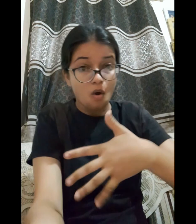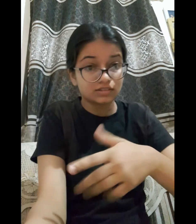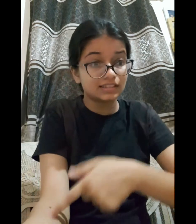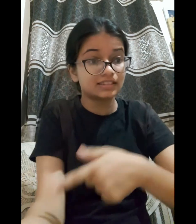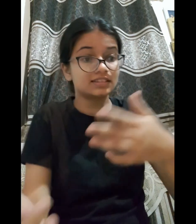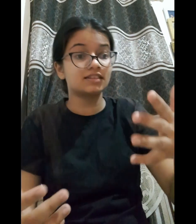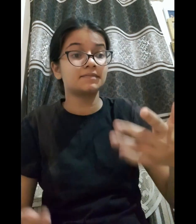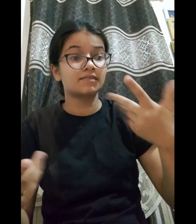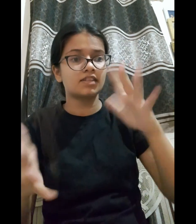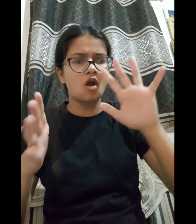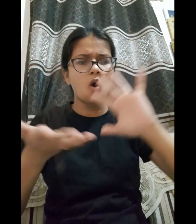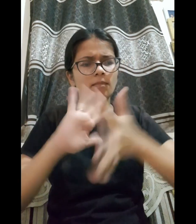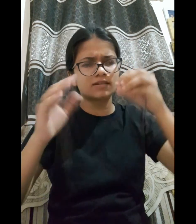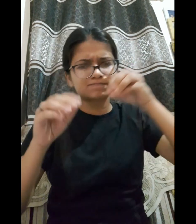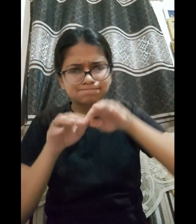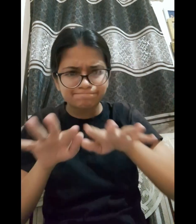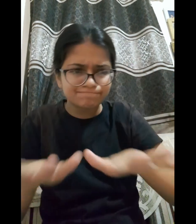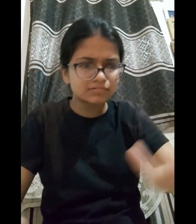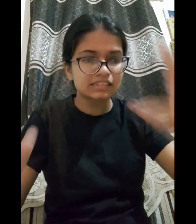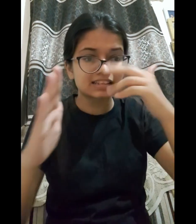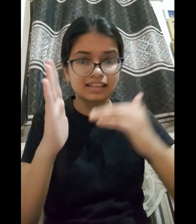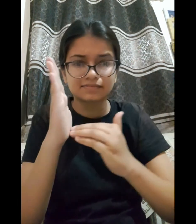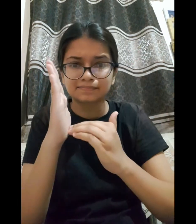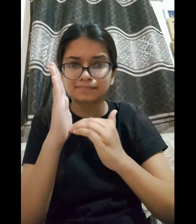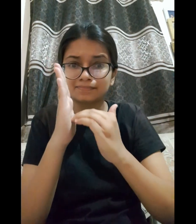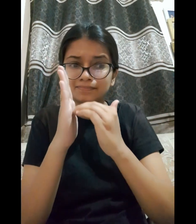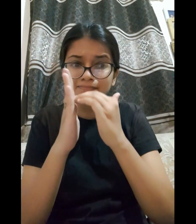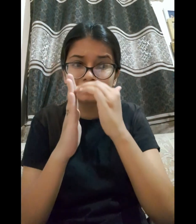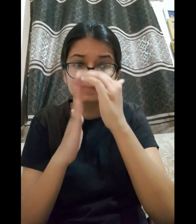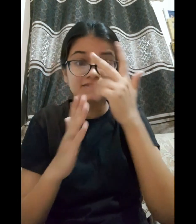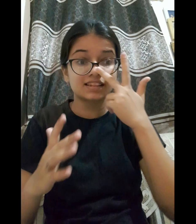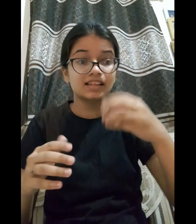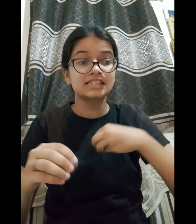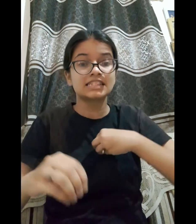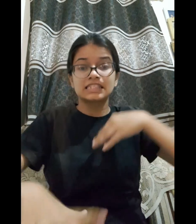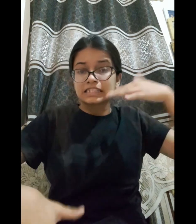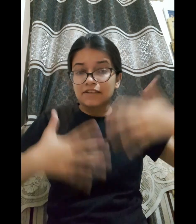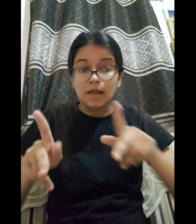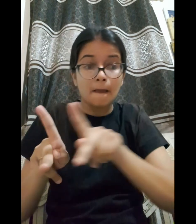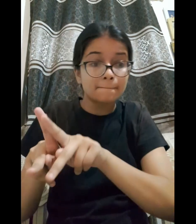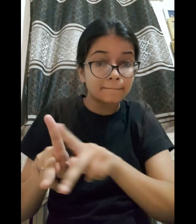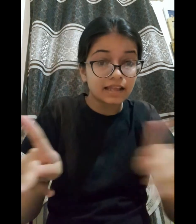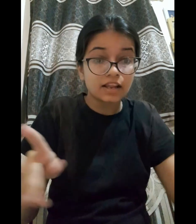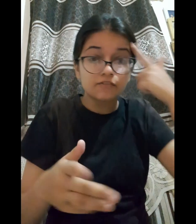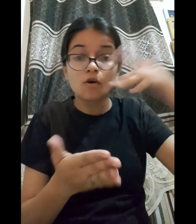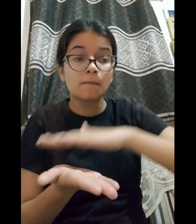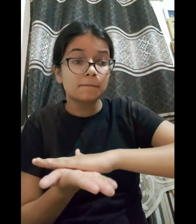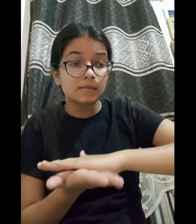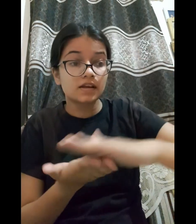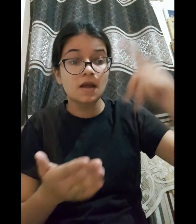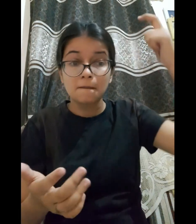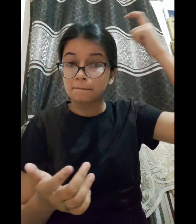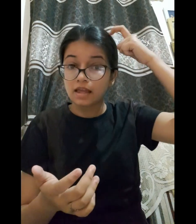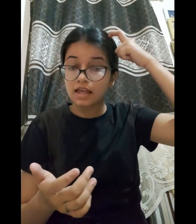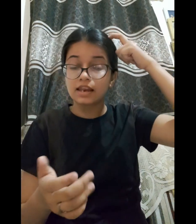on increasing till you reach the level that is sufficient to maintain the brain from